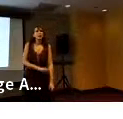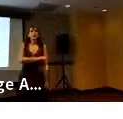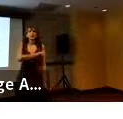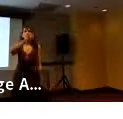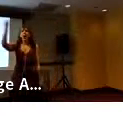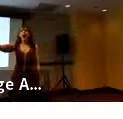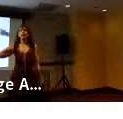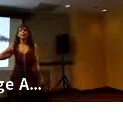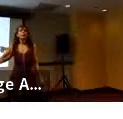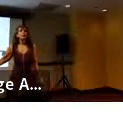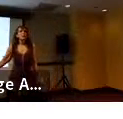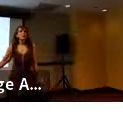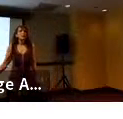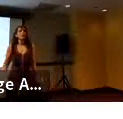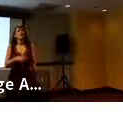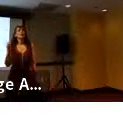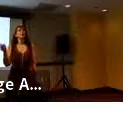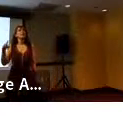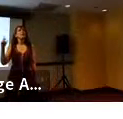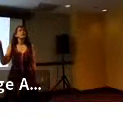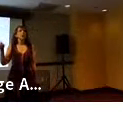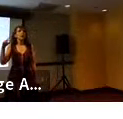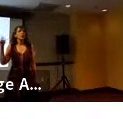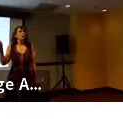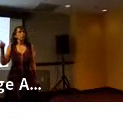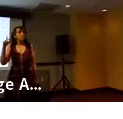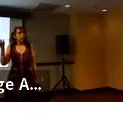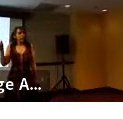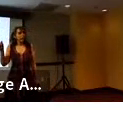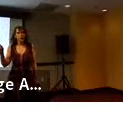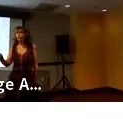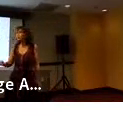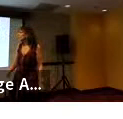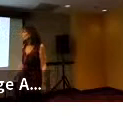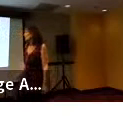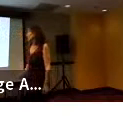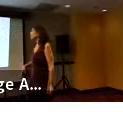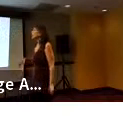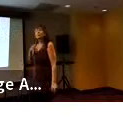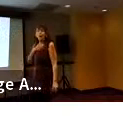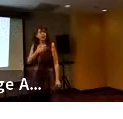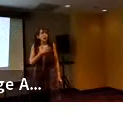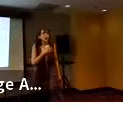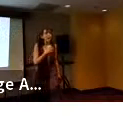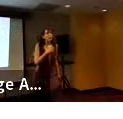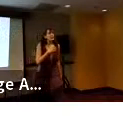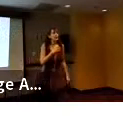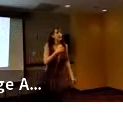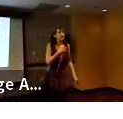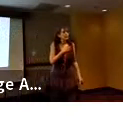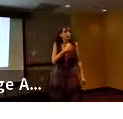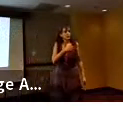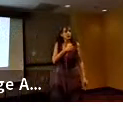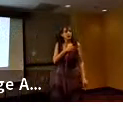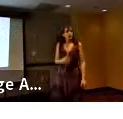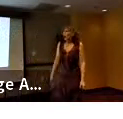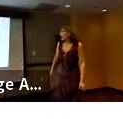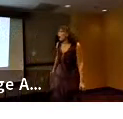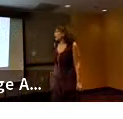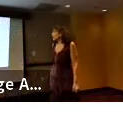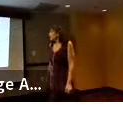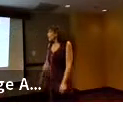We are going to define what we think we mean by disabled, okay? I'm going to talk about myself